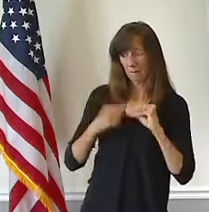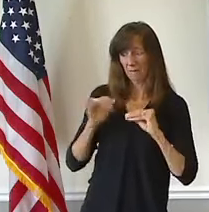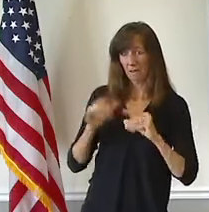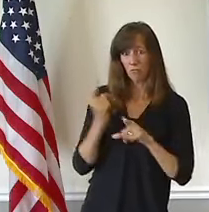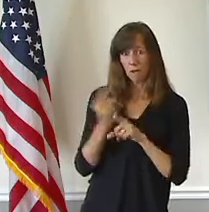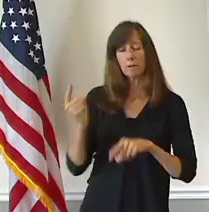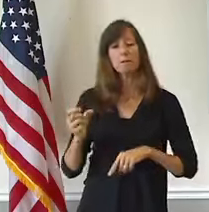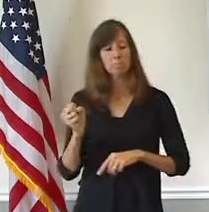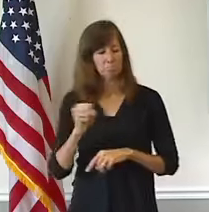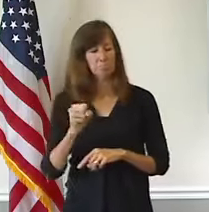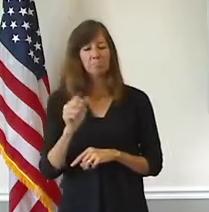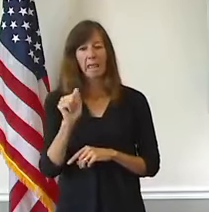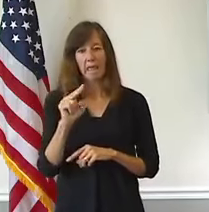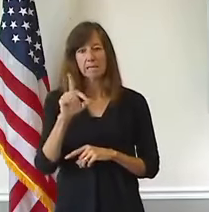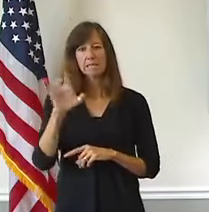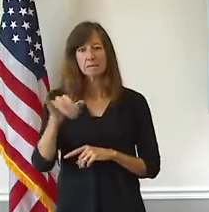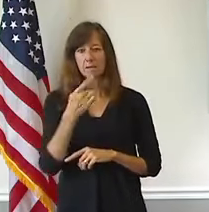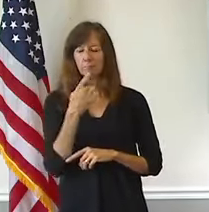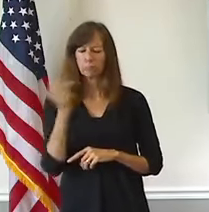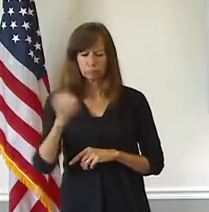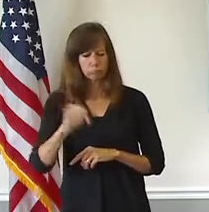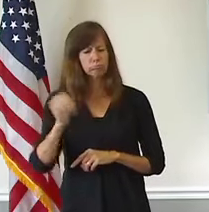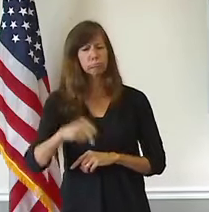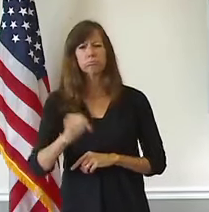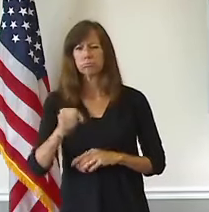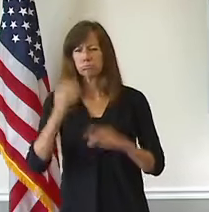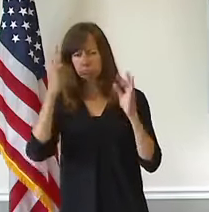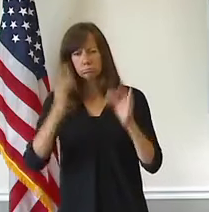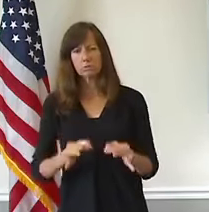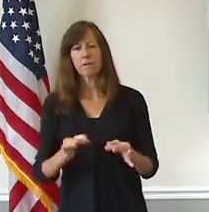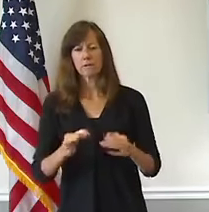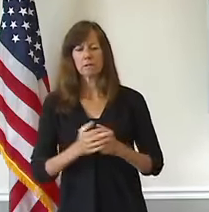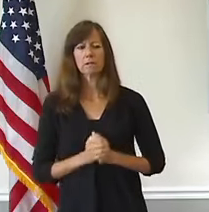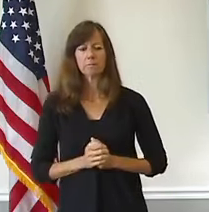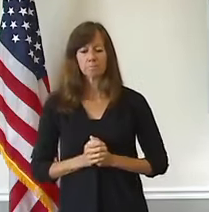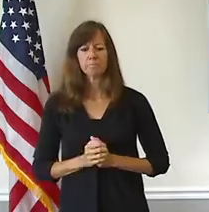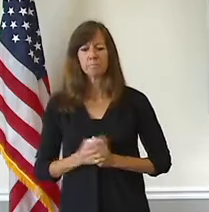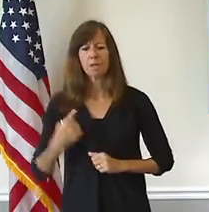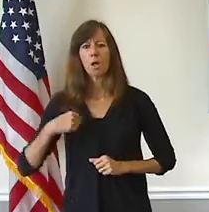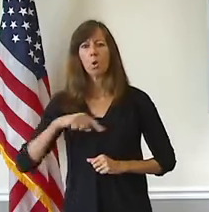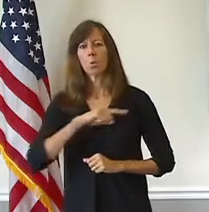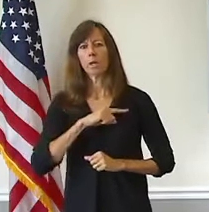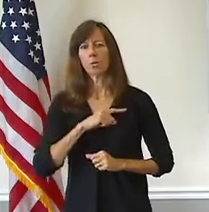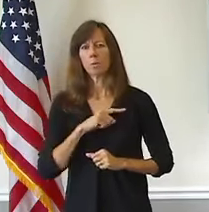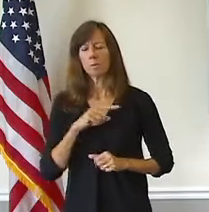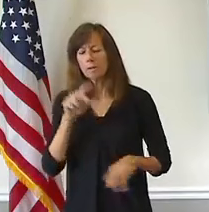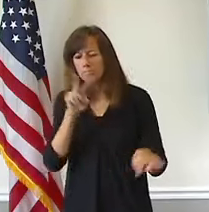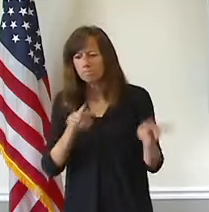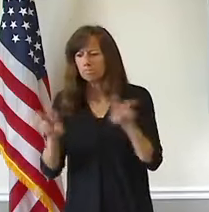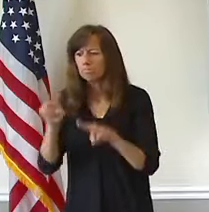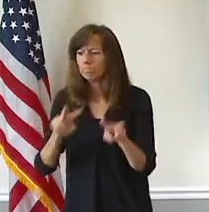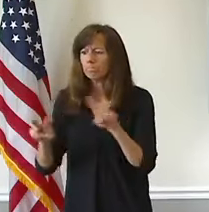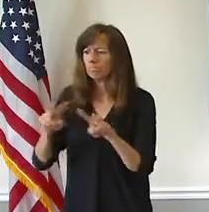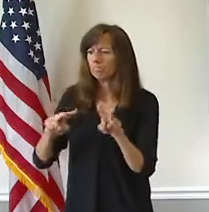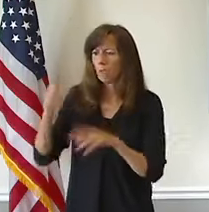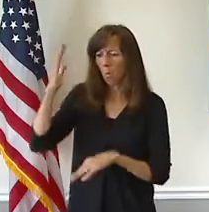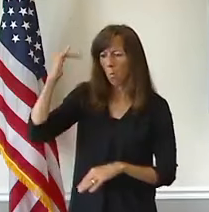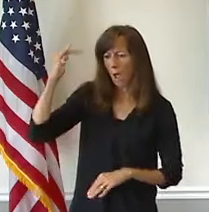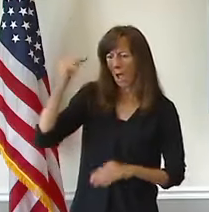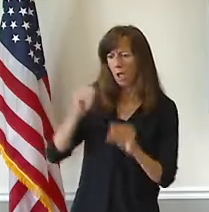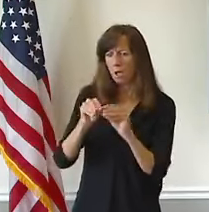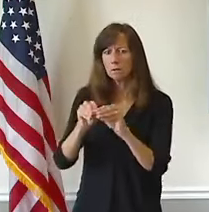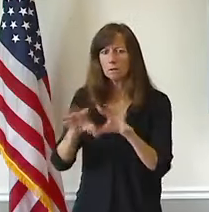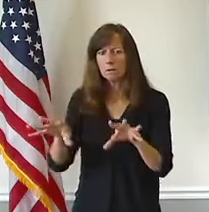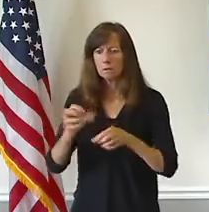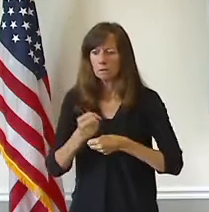for sure. It would definitely, we'd be looking to see what kind of dynamic would be causing that increase, and hopefully we can intervene